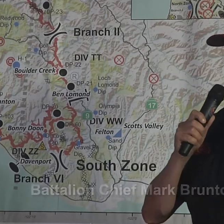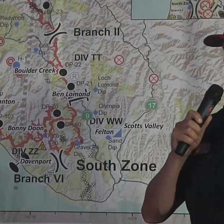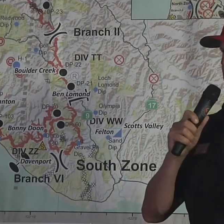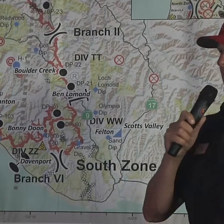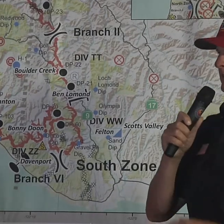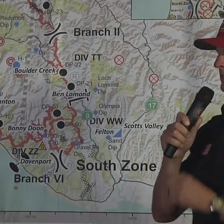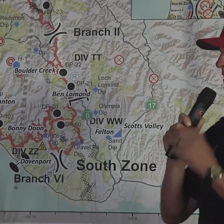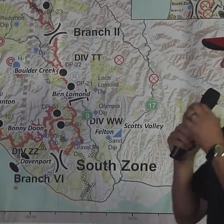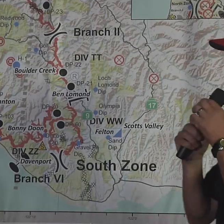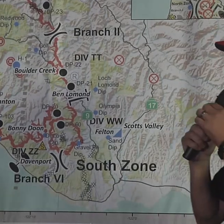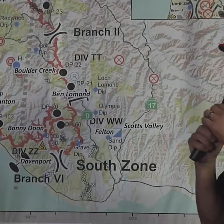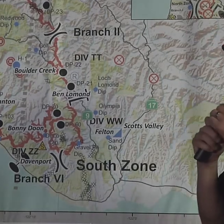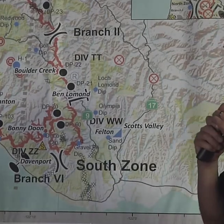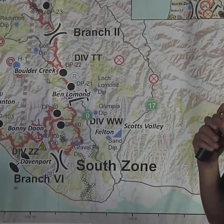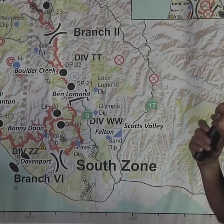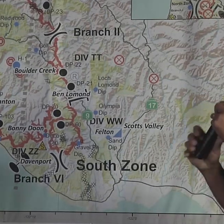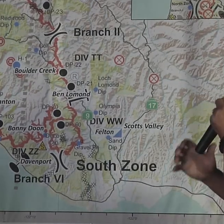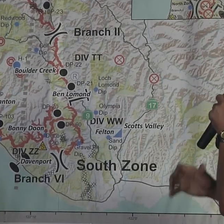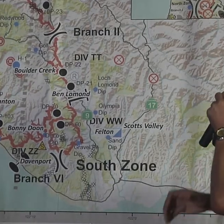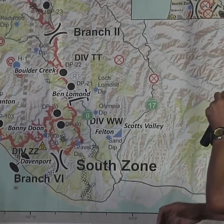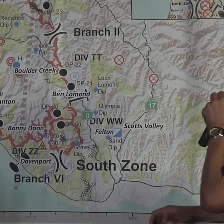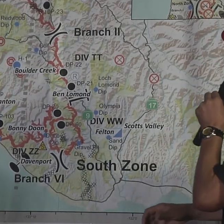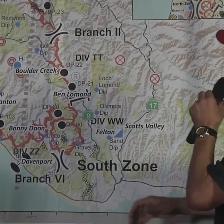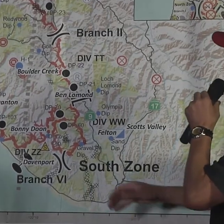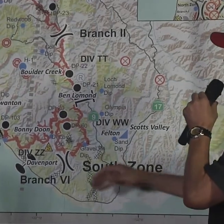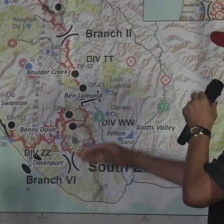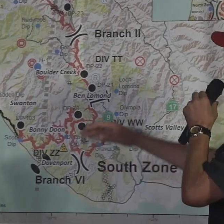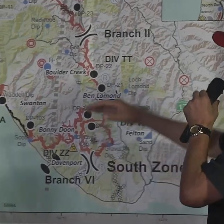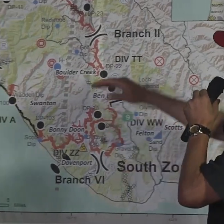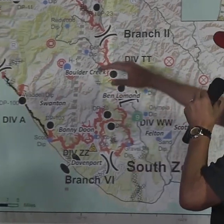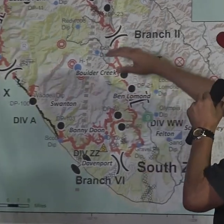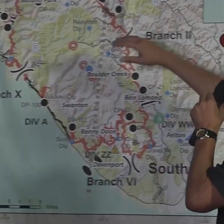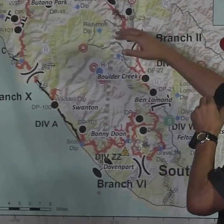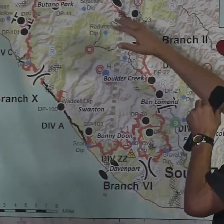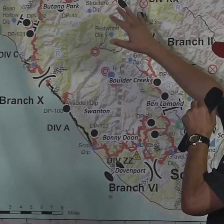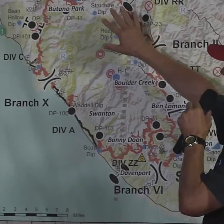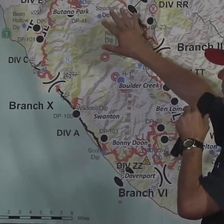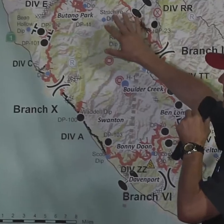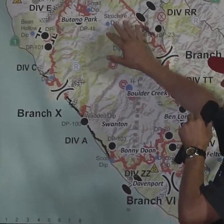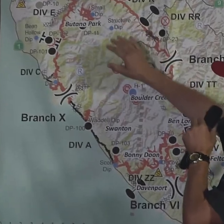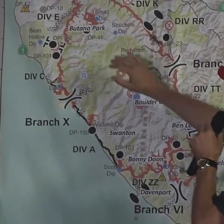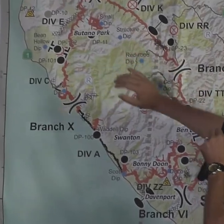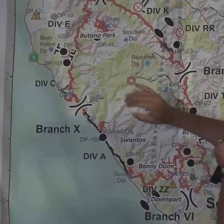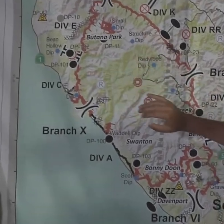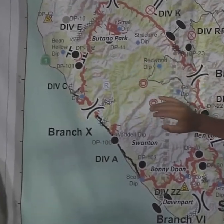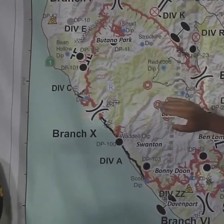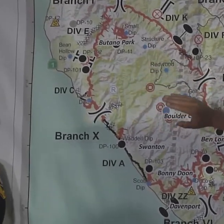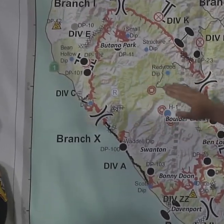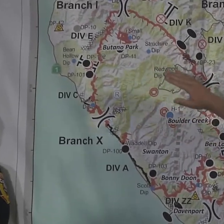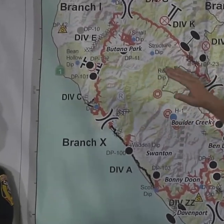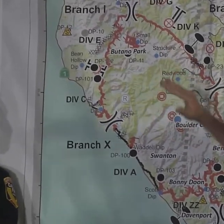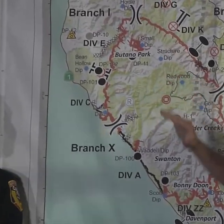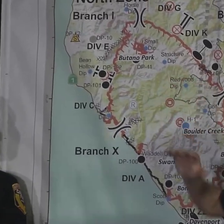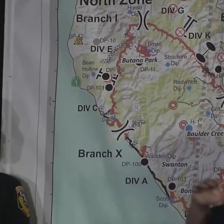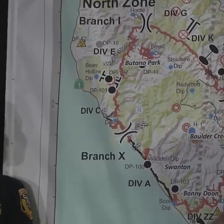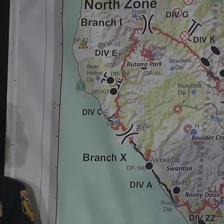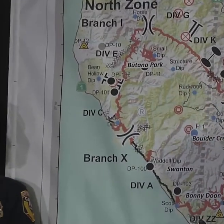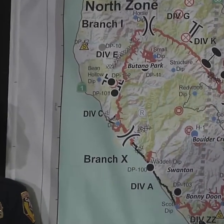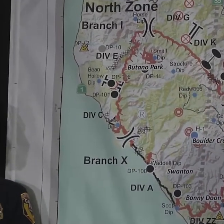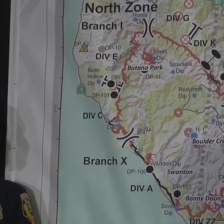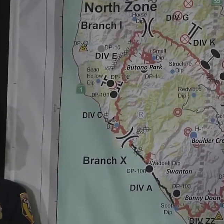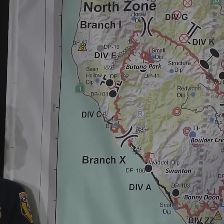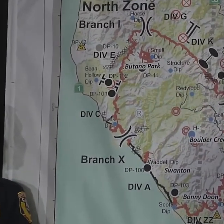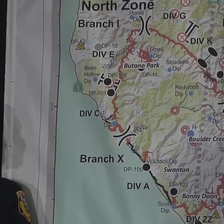our strategy and tactics for this incident. The incident starting up at the top in the north zone is looking really good. Fire is